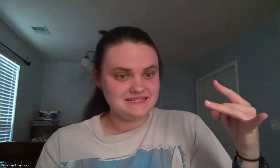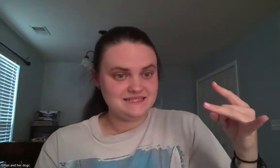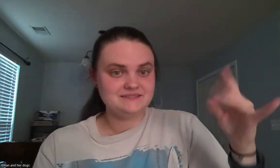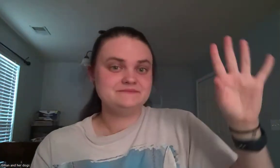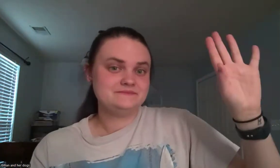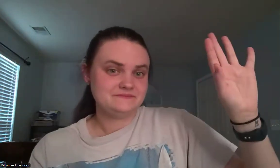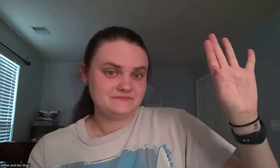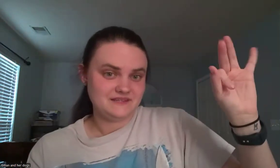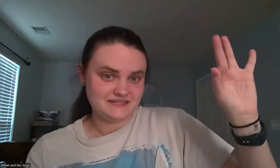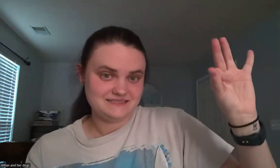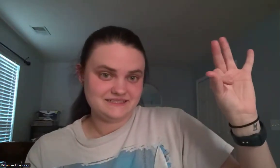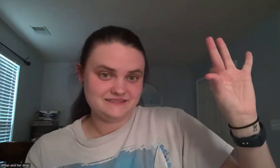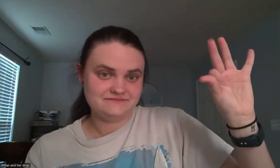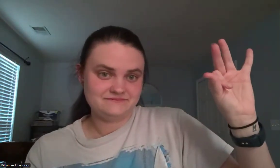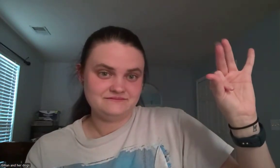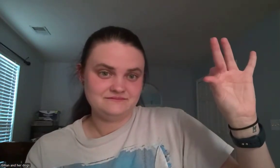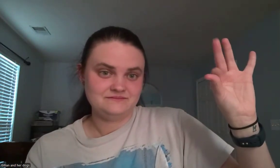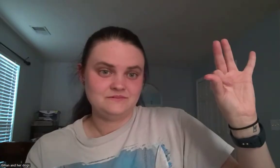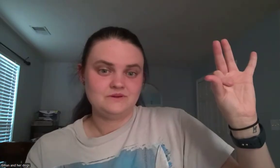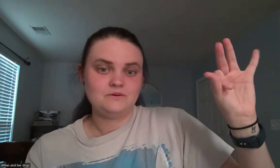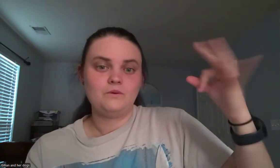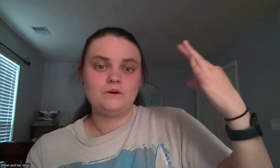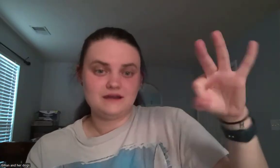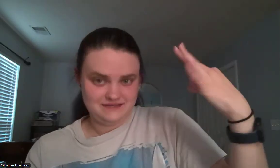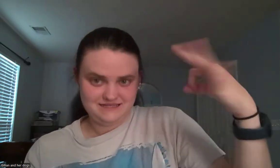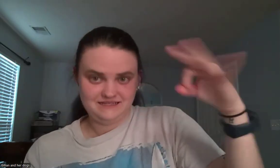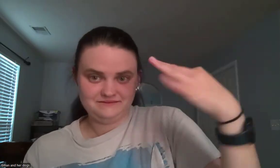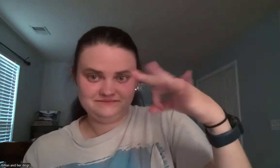19, 19, or 19.